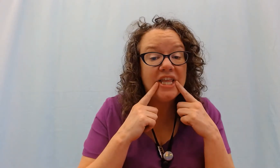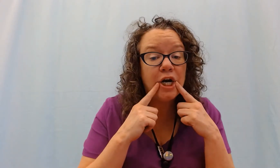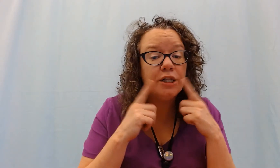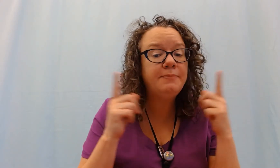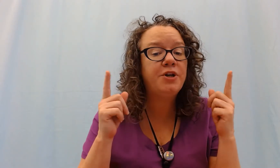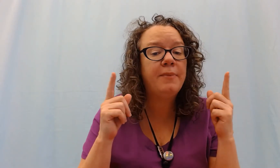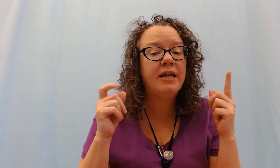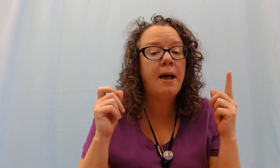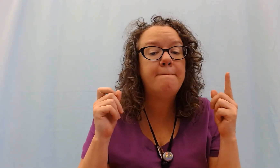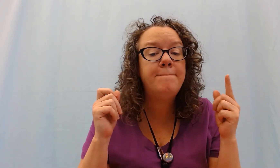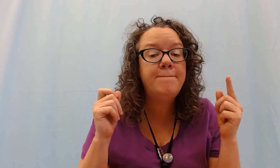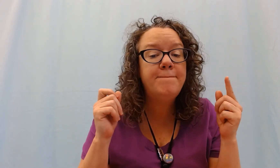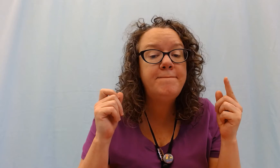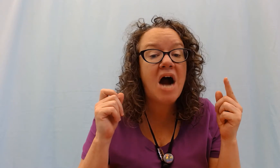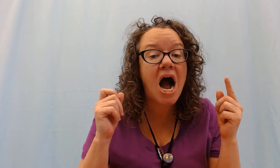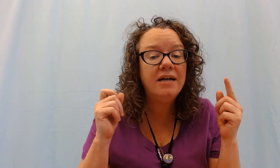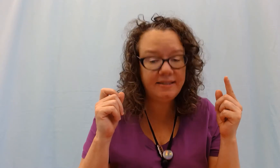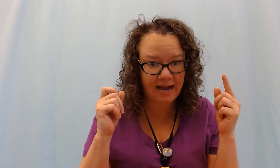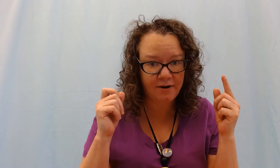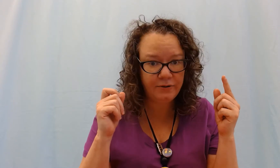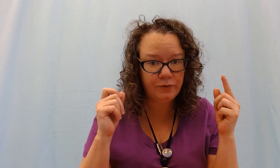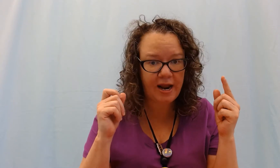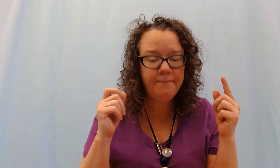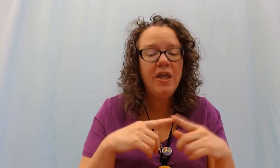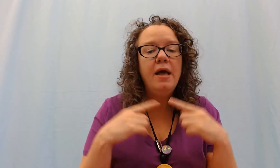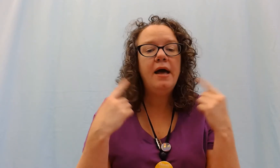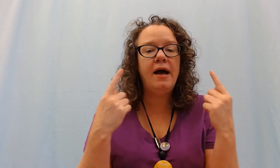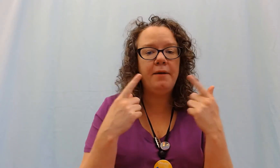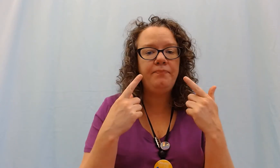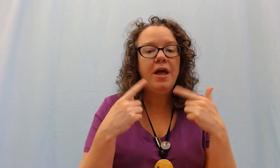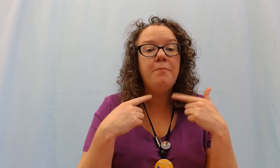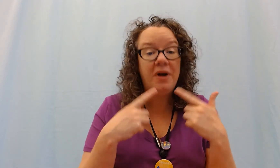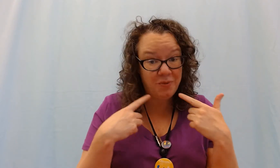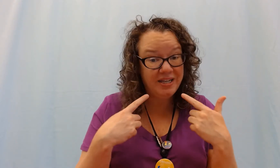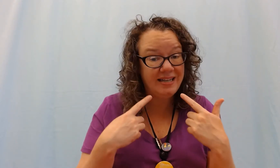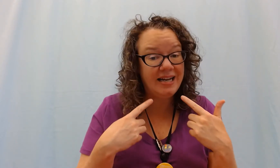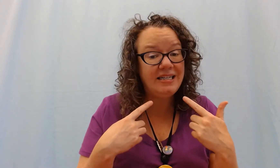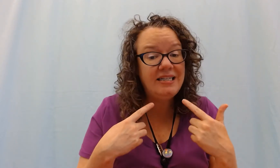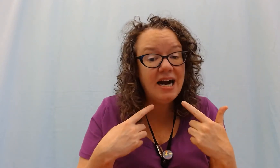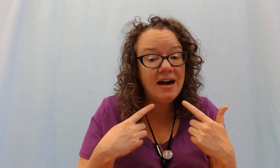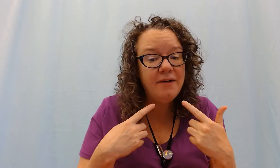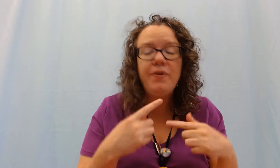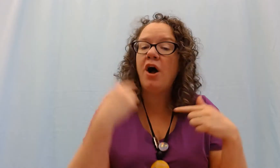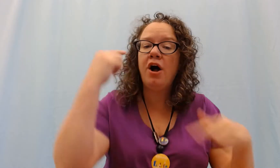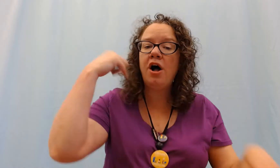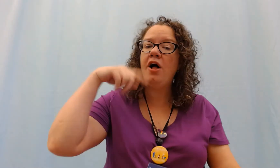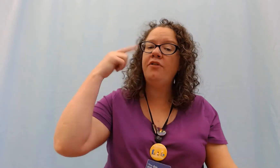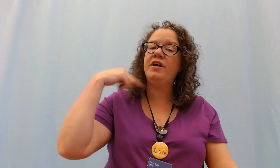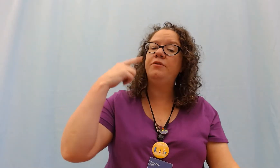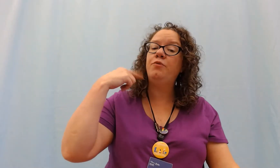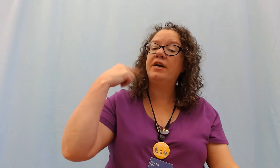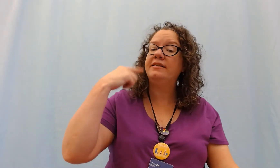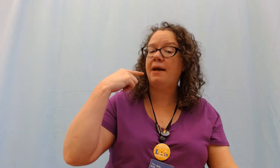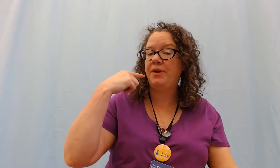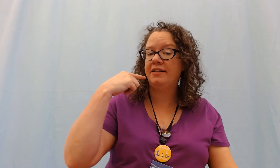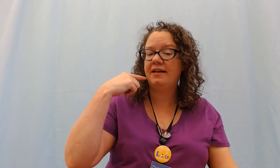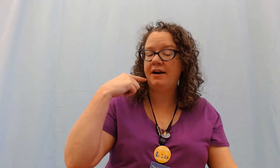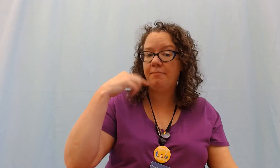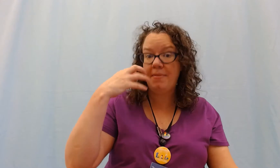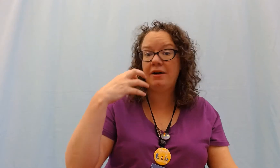our lips are making the ma sound, right? But when we say duh, all the work is happening inside our mouth,